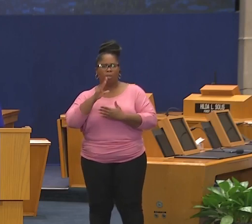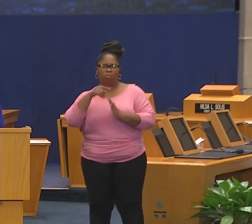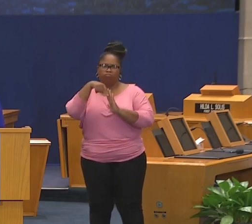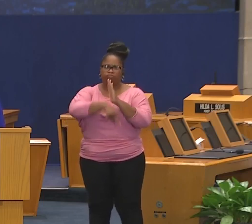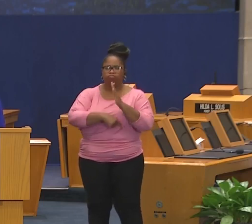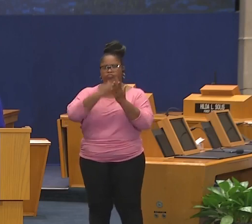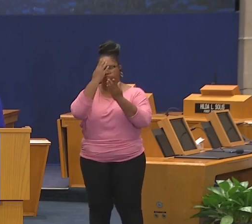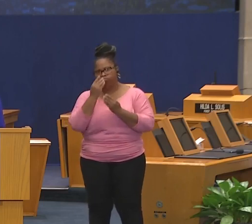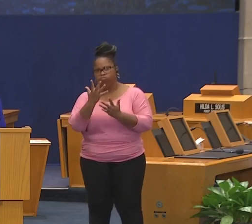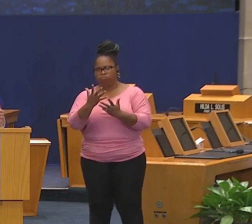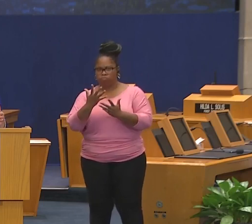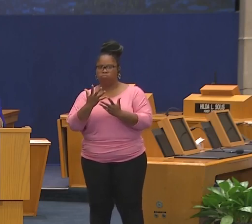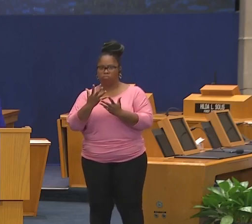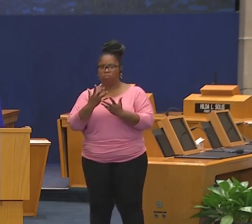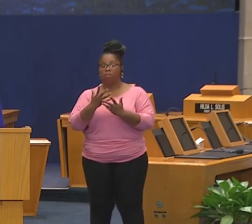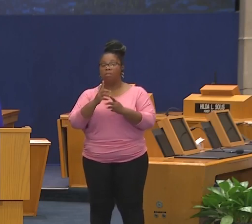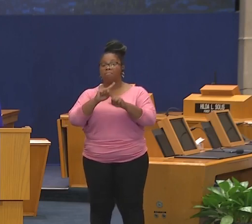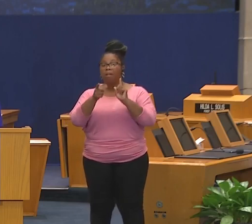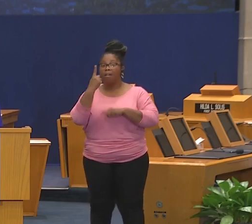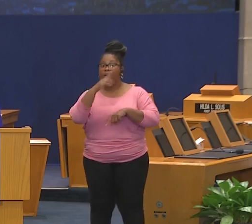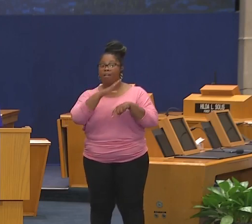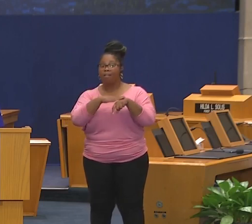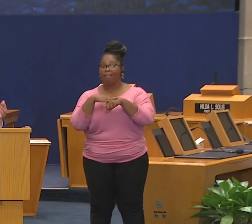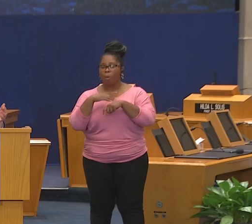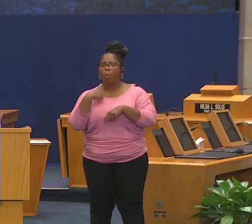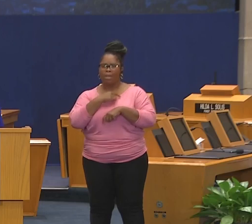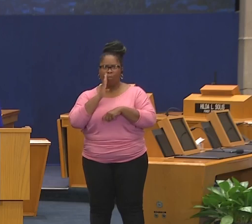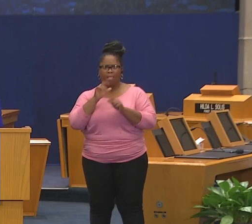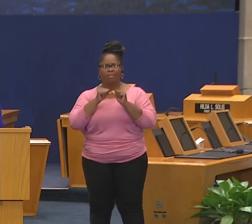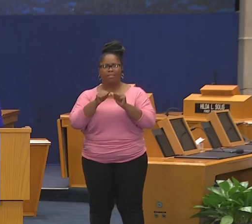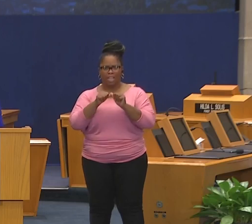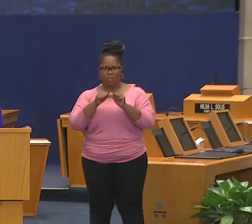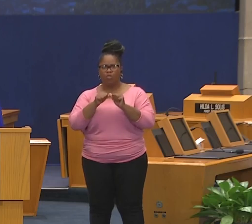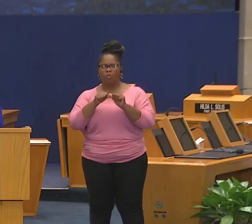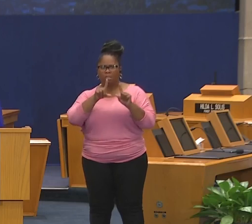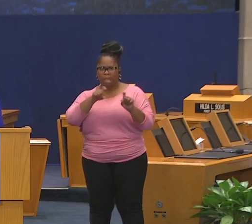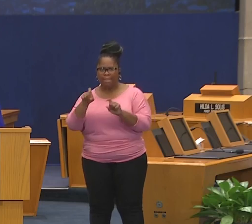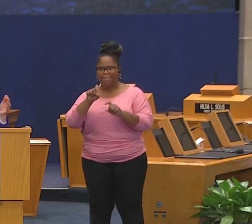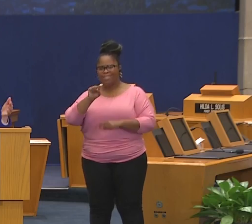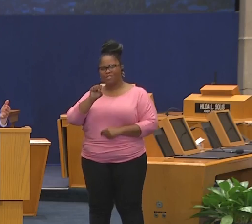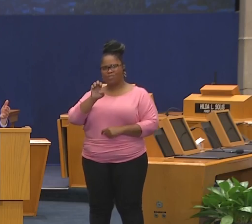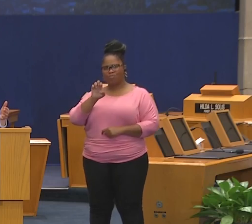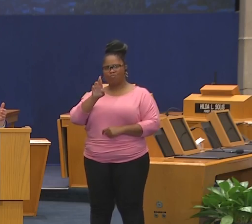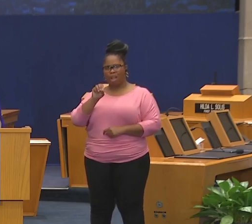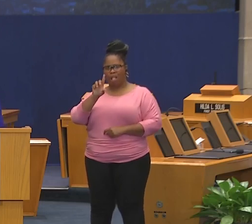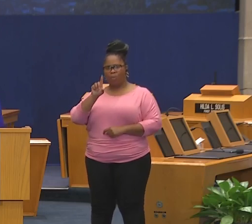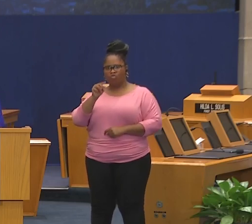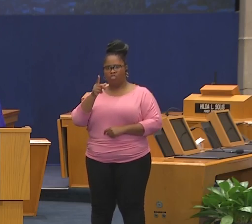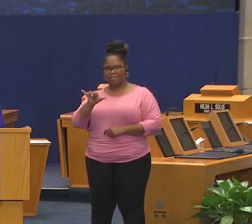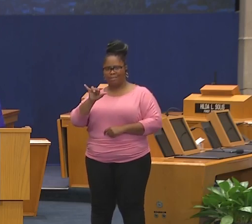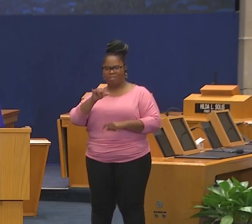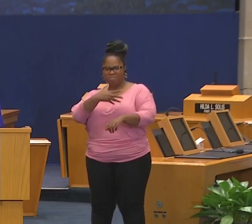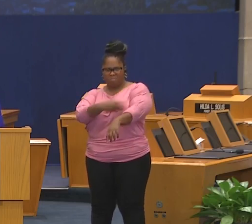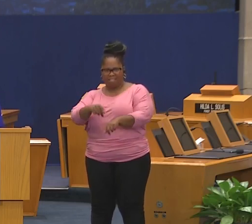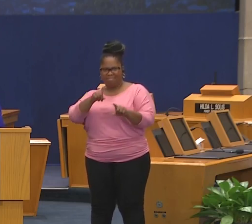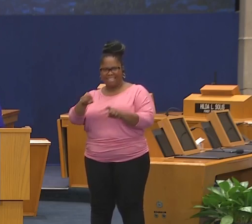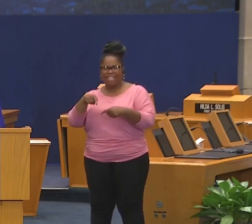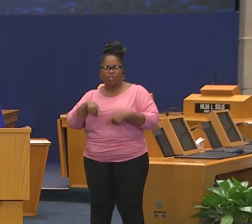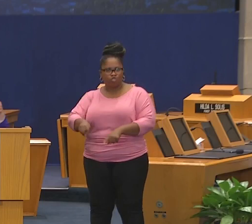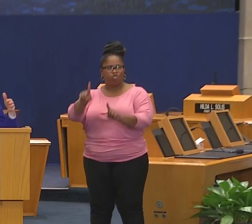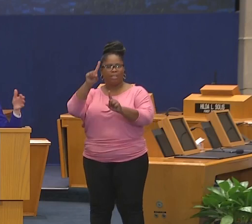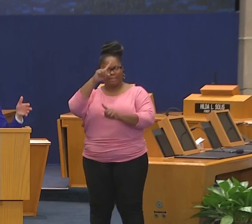that study. I do want to alert everyone that we will continue to do serology testing all the way through the summer at sort of be